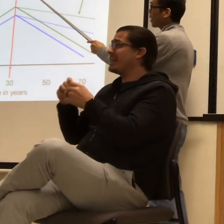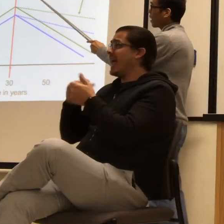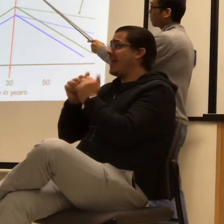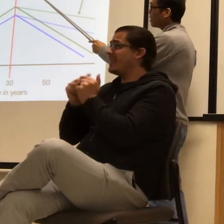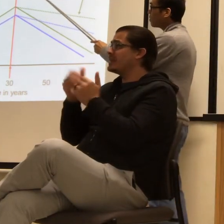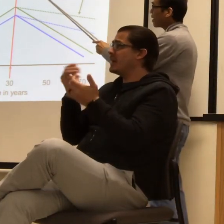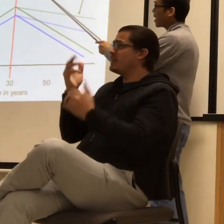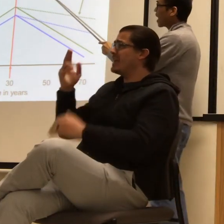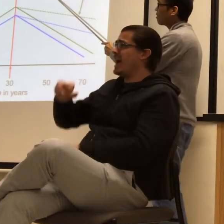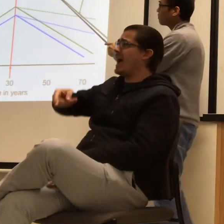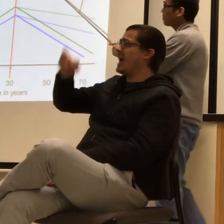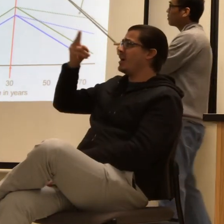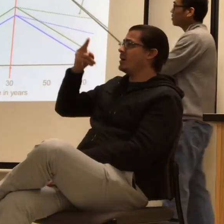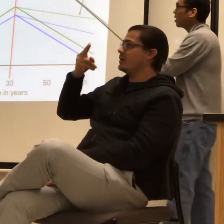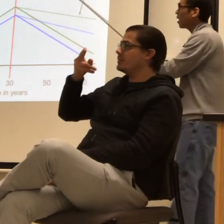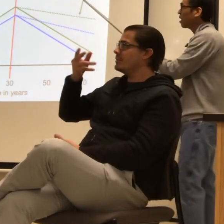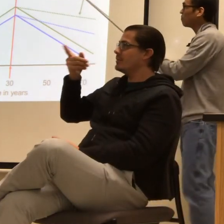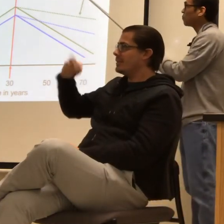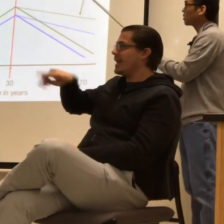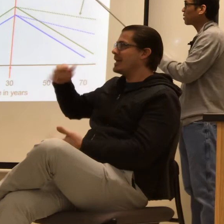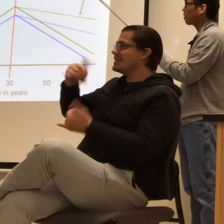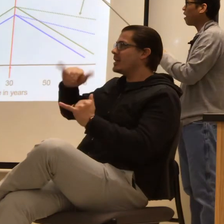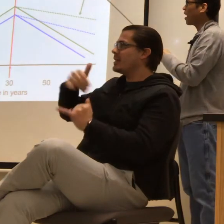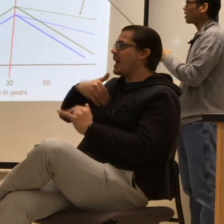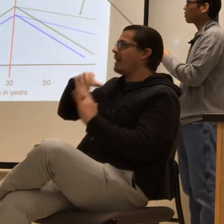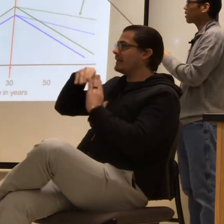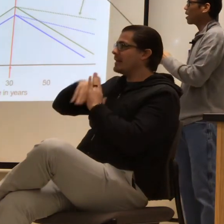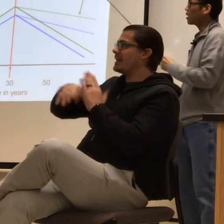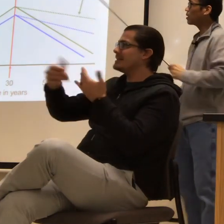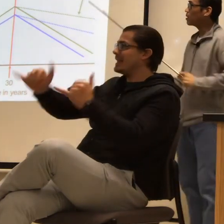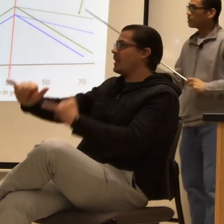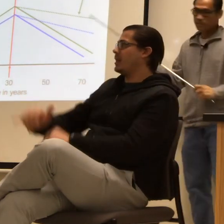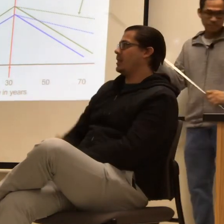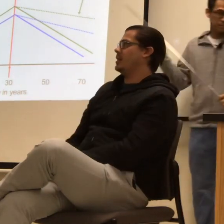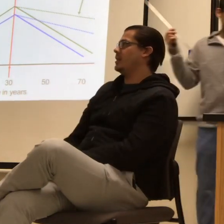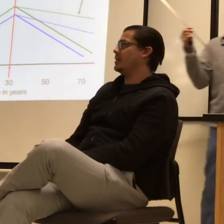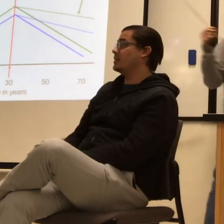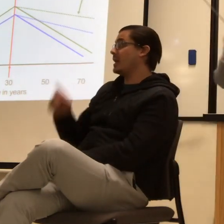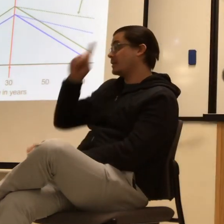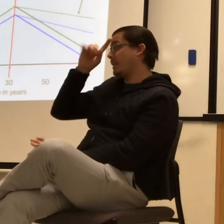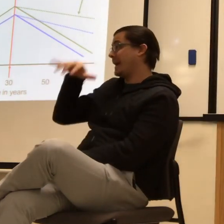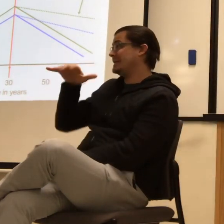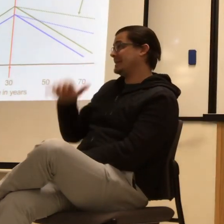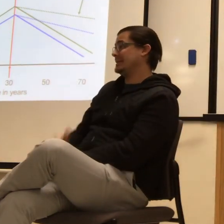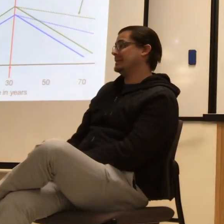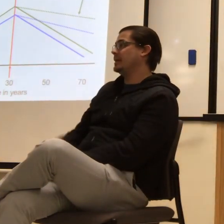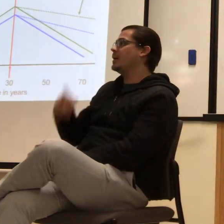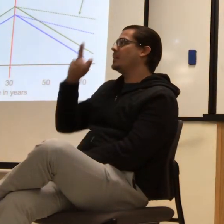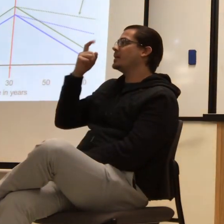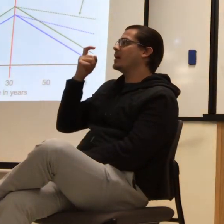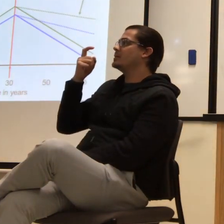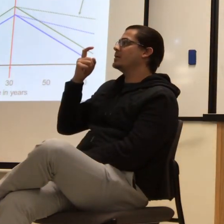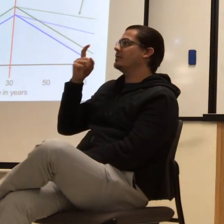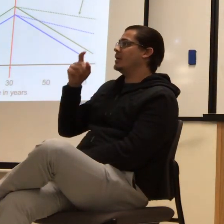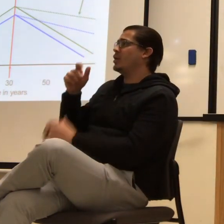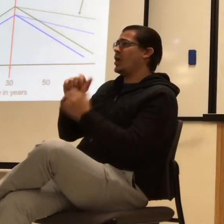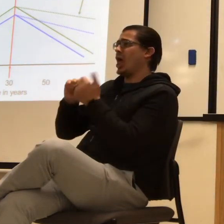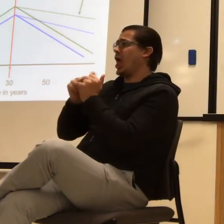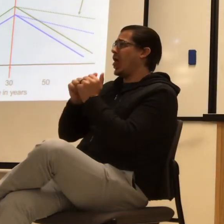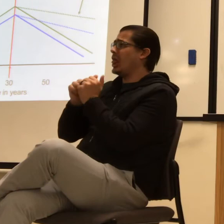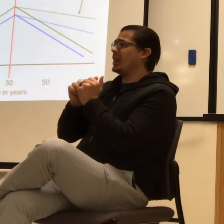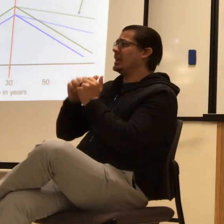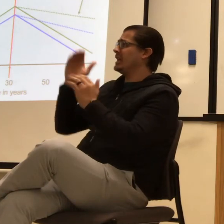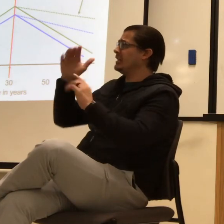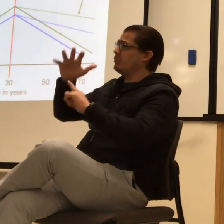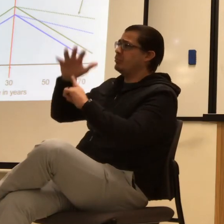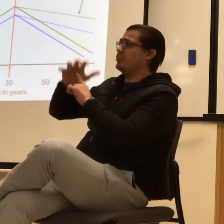may be way higher. Even they have decline, okay? But because of their elite athlete lifestyle,